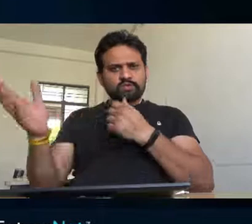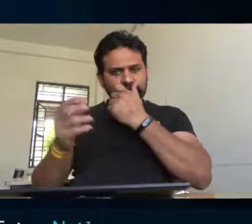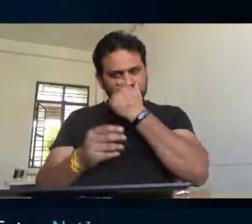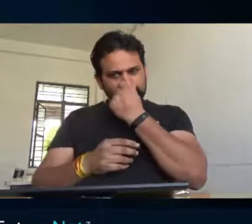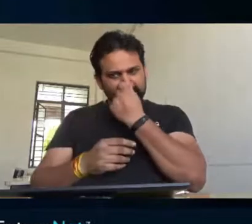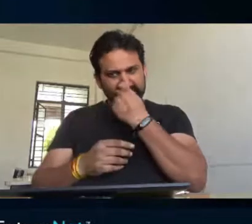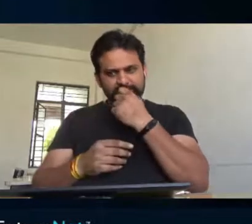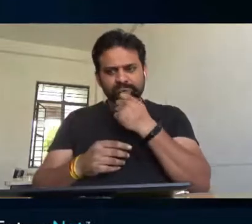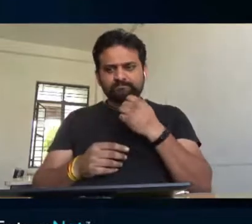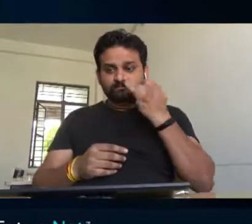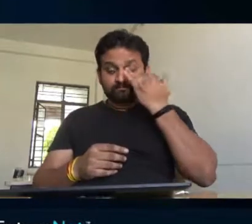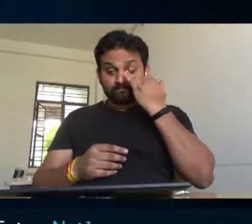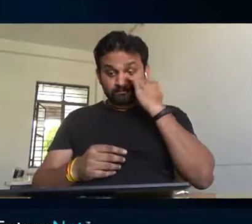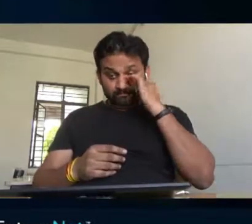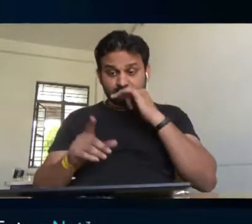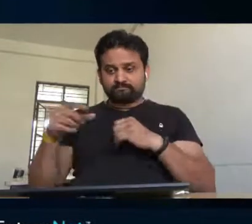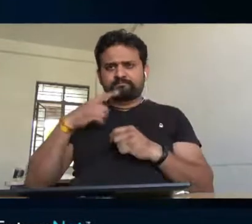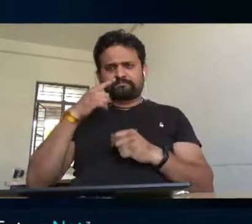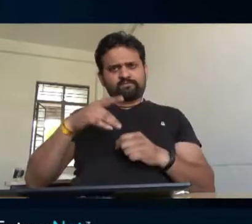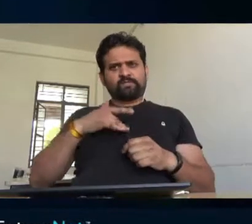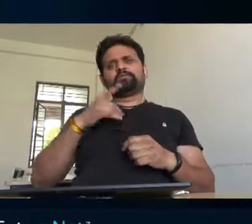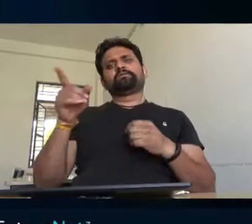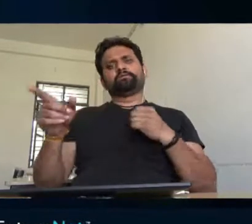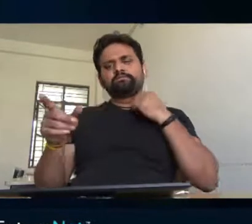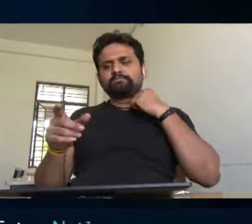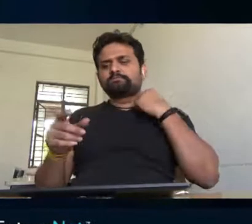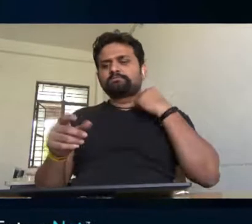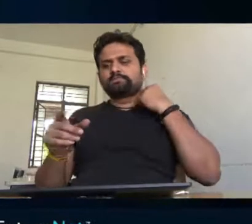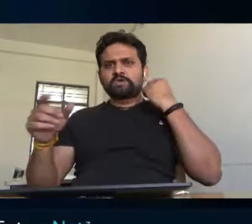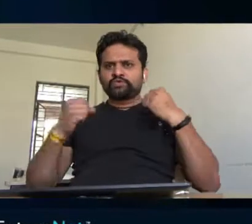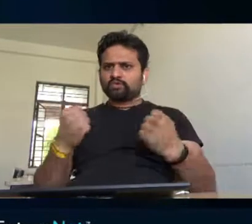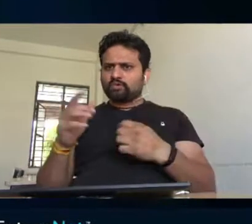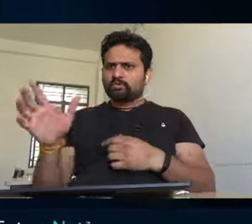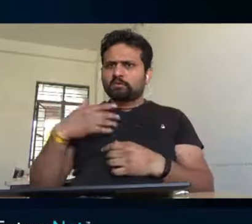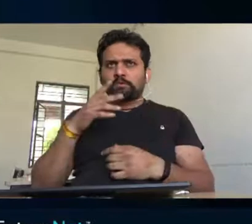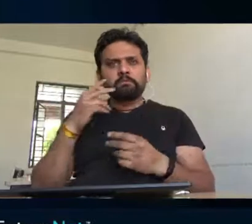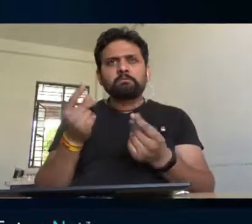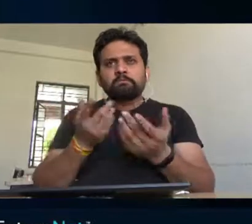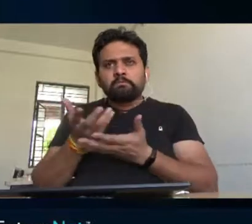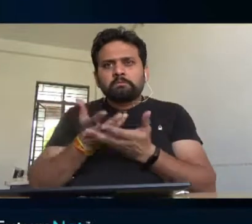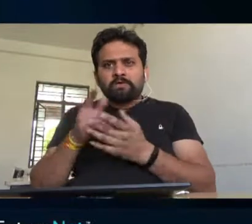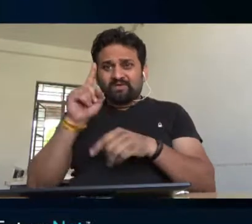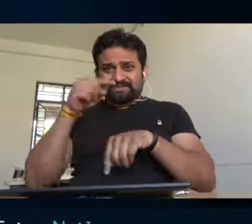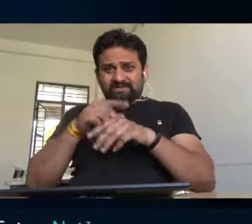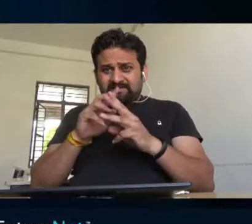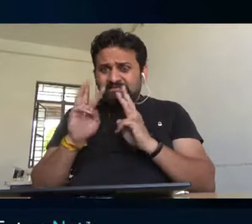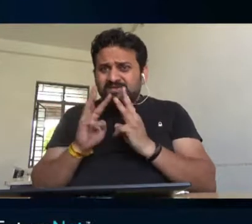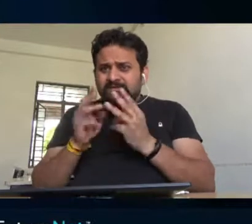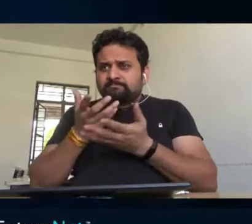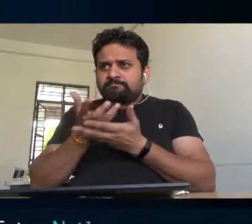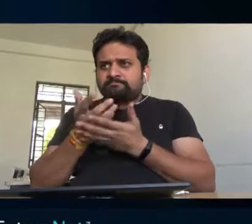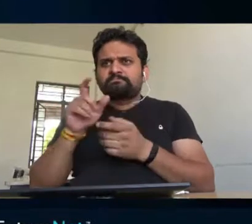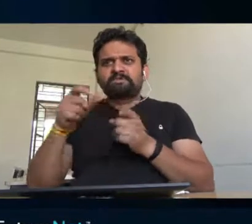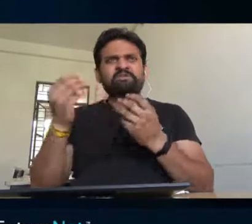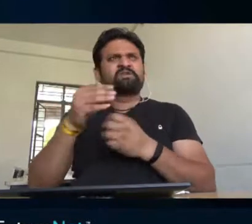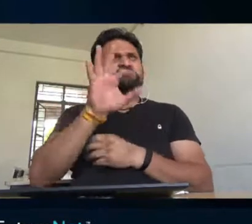in FutureNet. Yeah. I remember when Alex contacted me the first time. Yeah, then I saw young